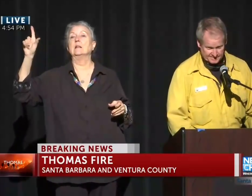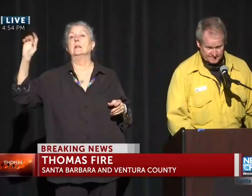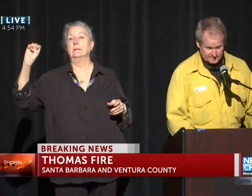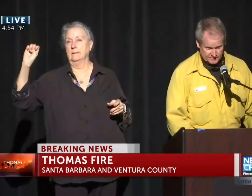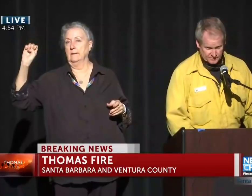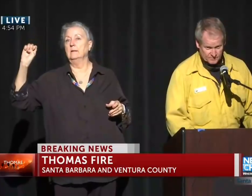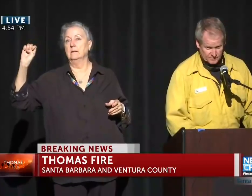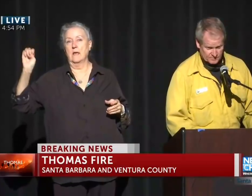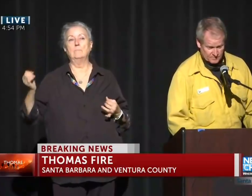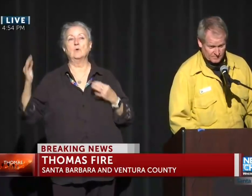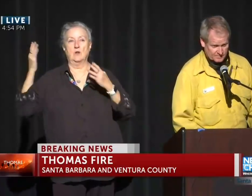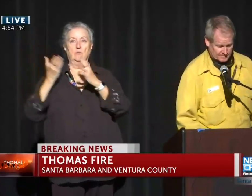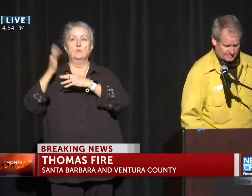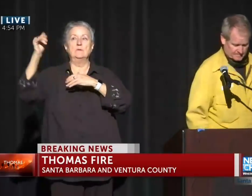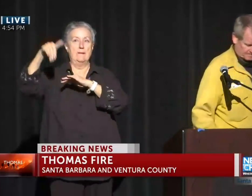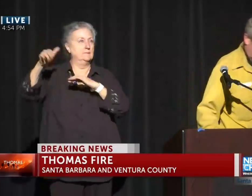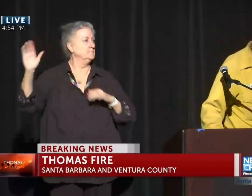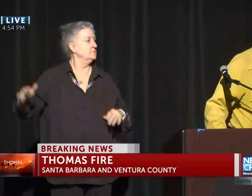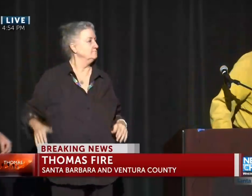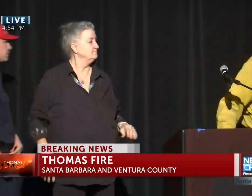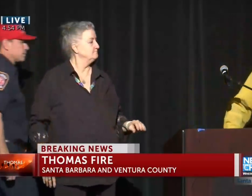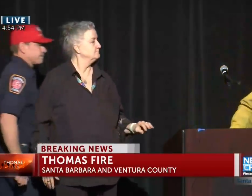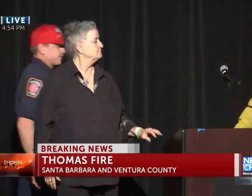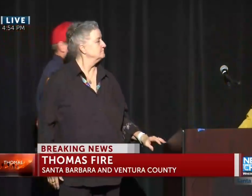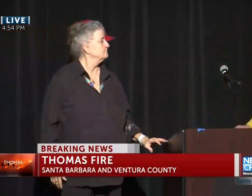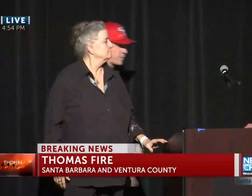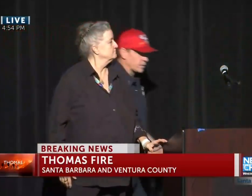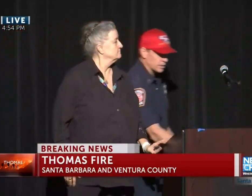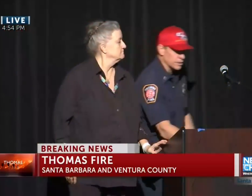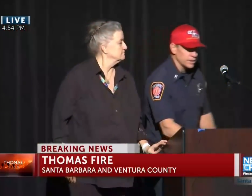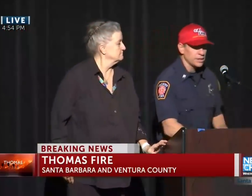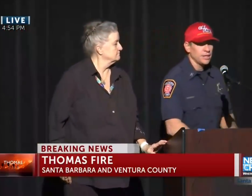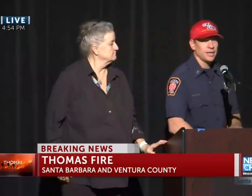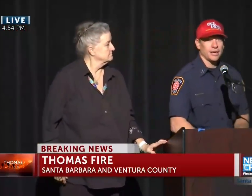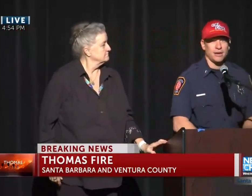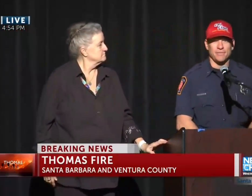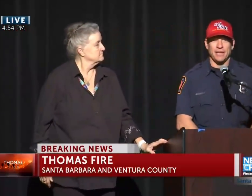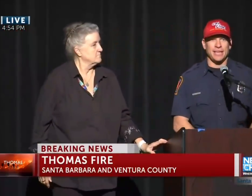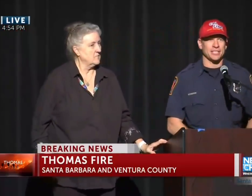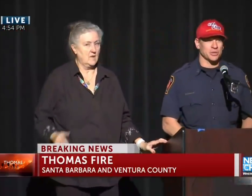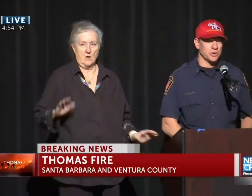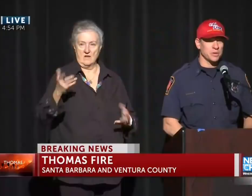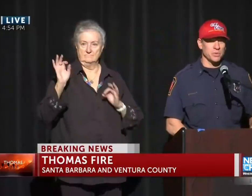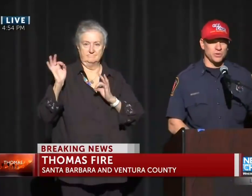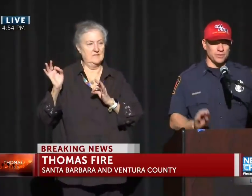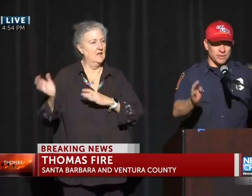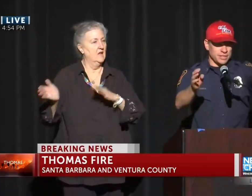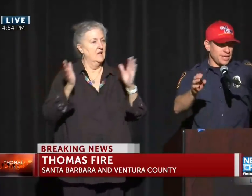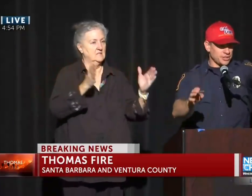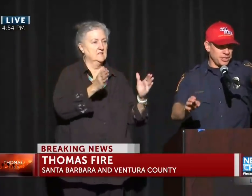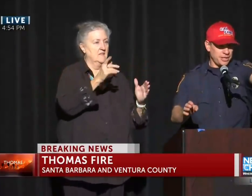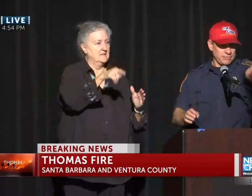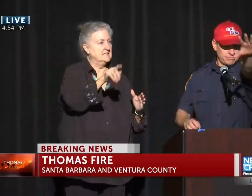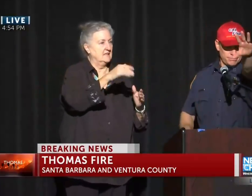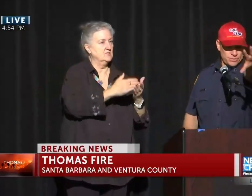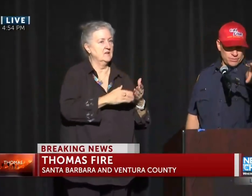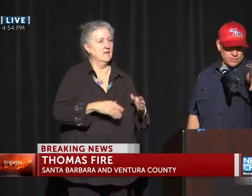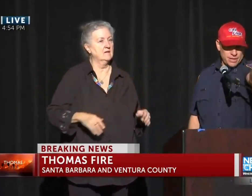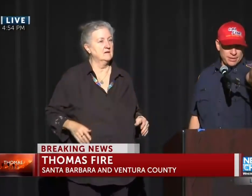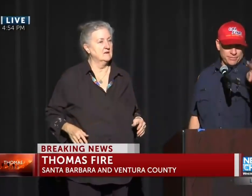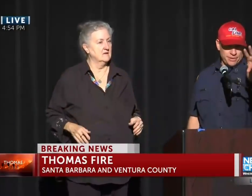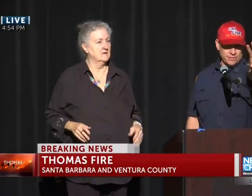it tonight. All right, fantastic. We're going to move to this section